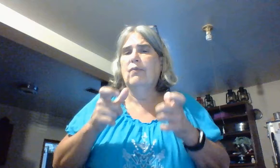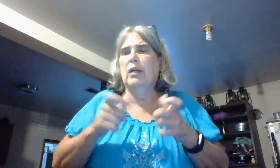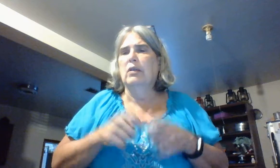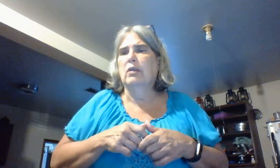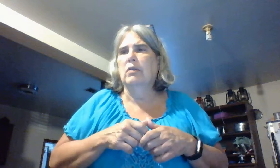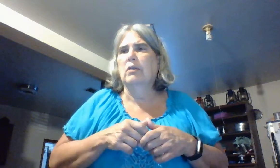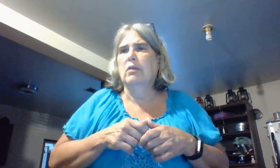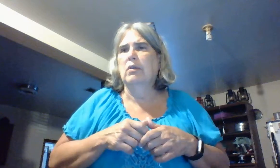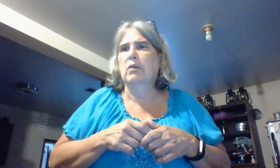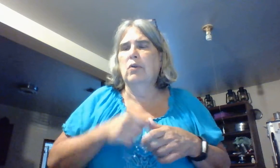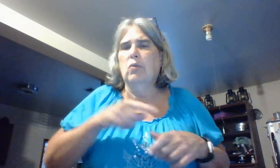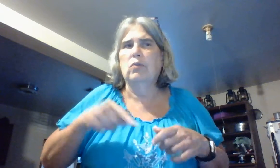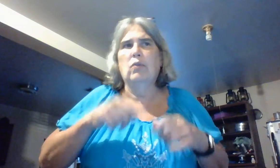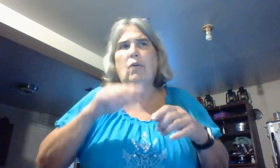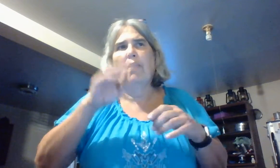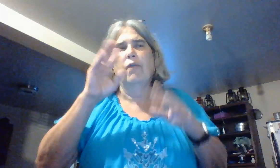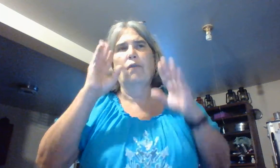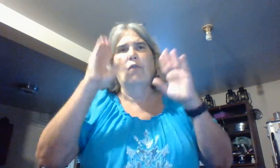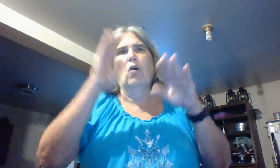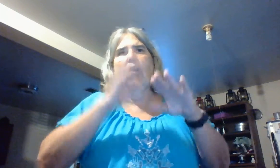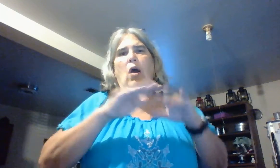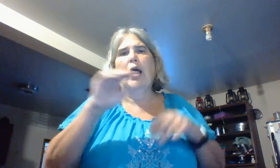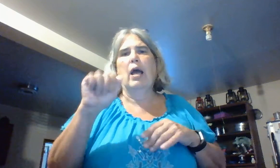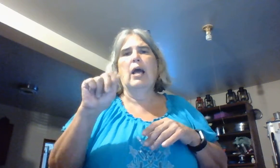the atmosphere can hold. Next term.